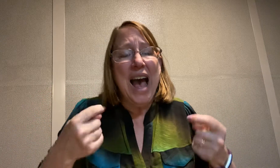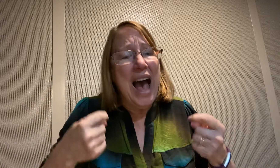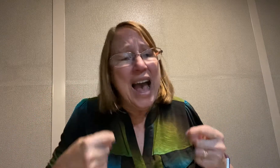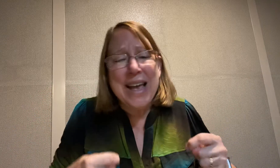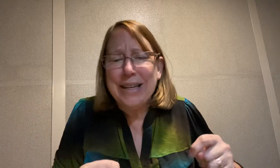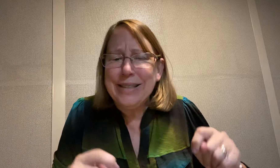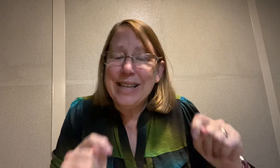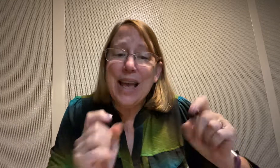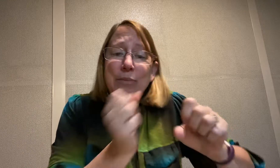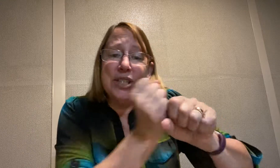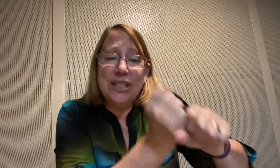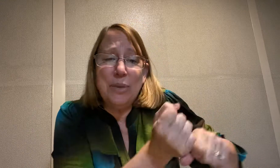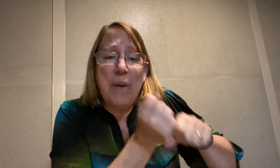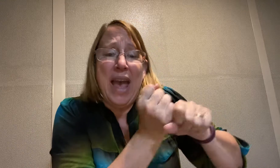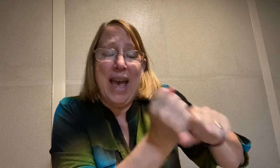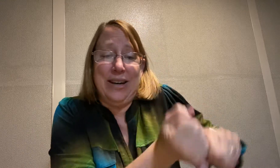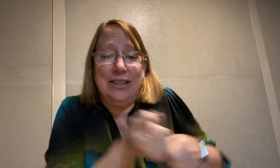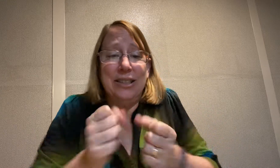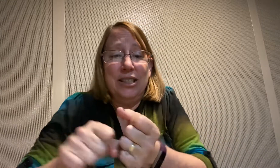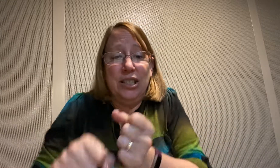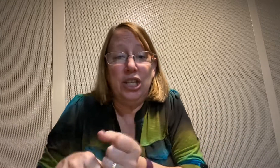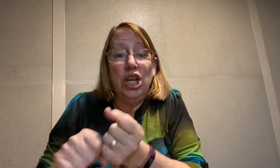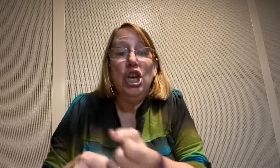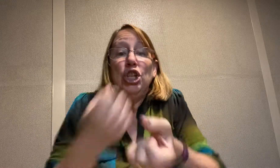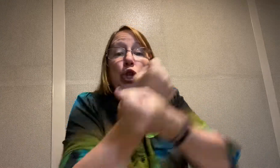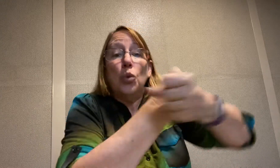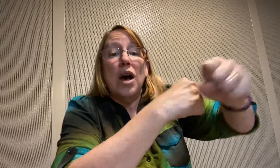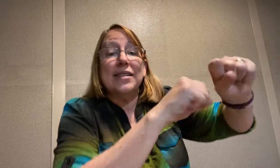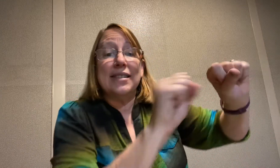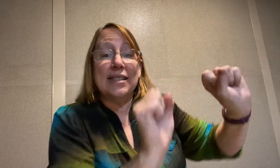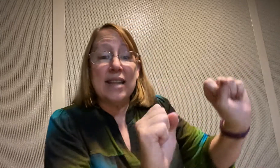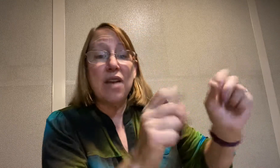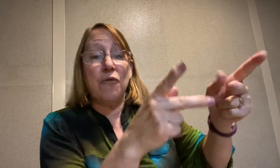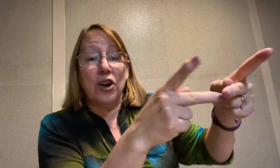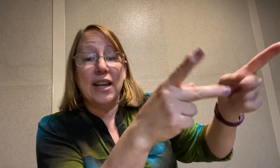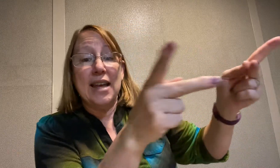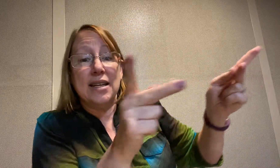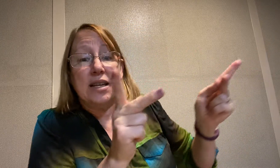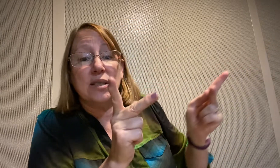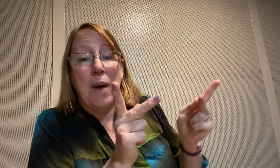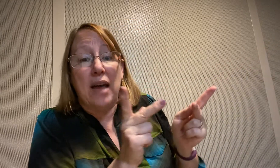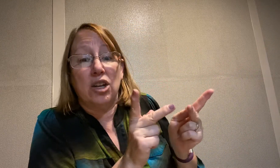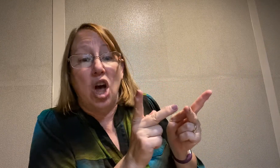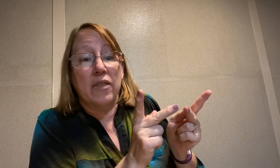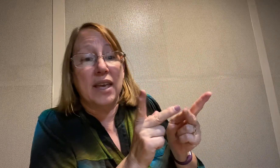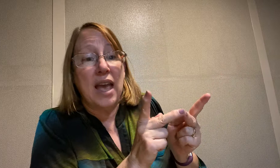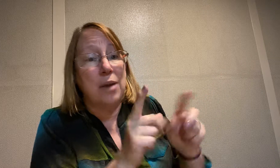I attempted to paddle to a safer landing spot along the cape,